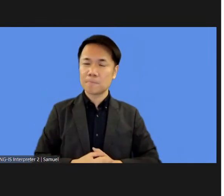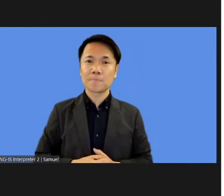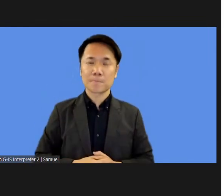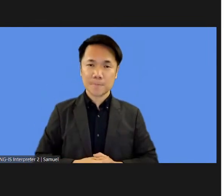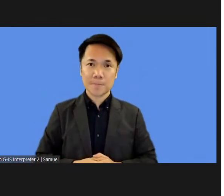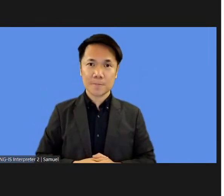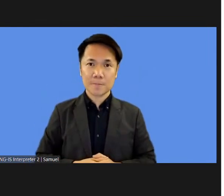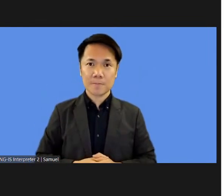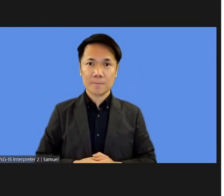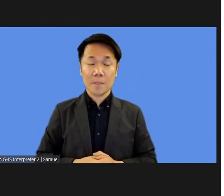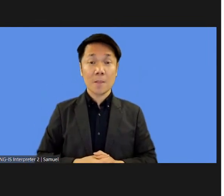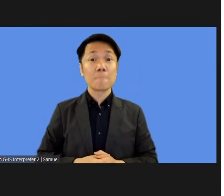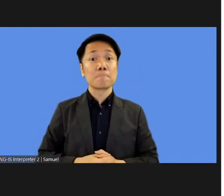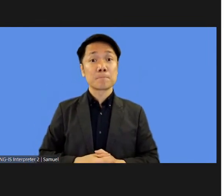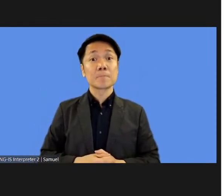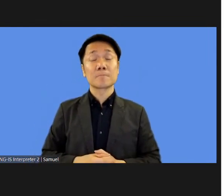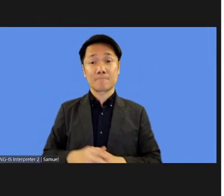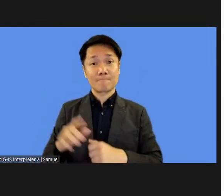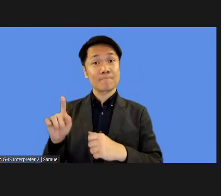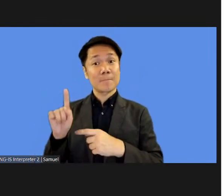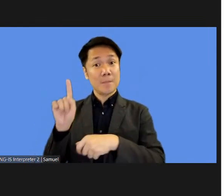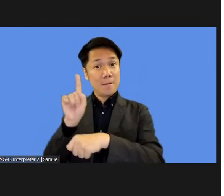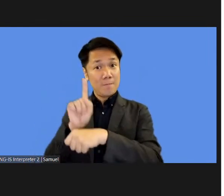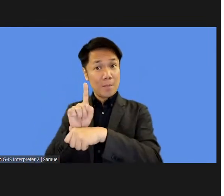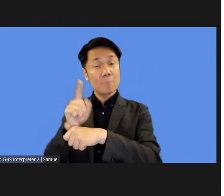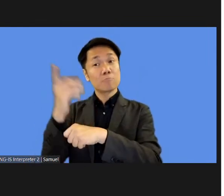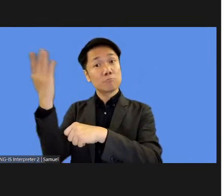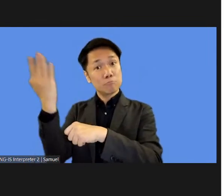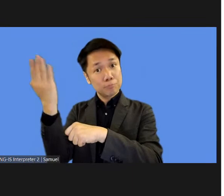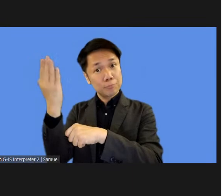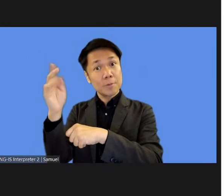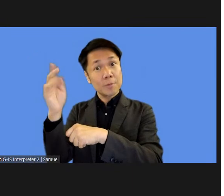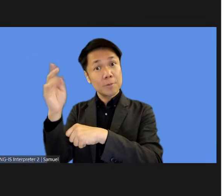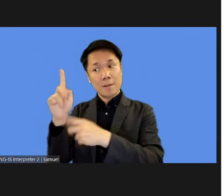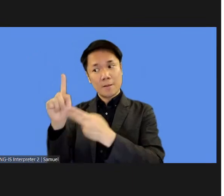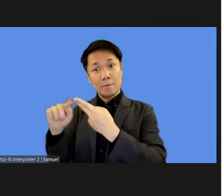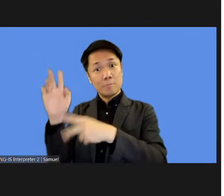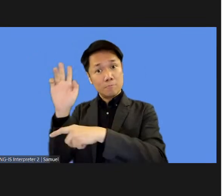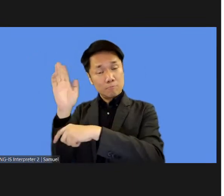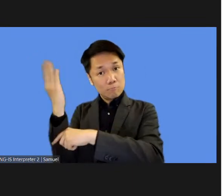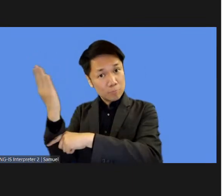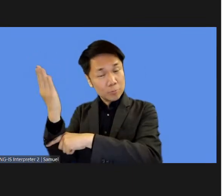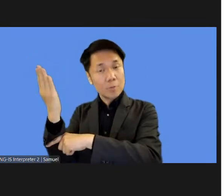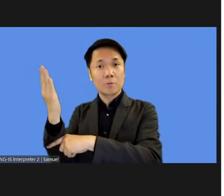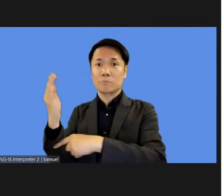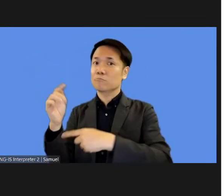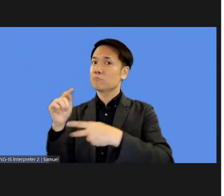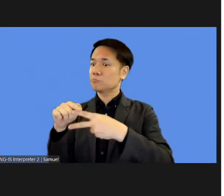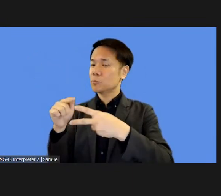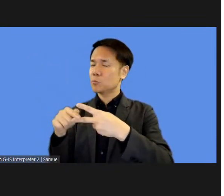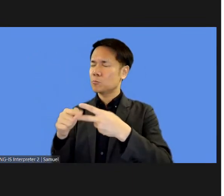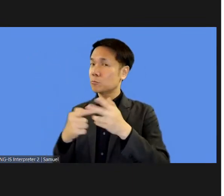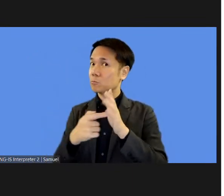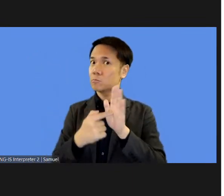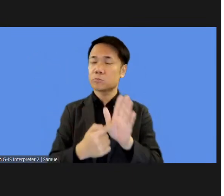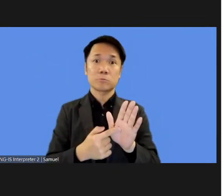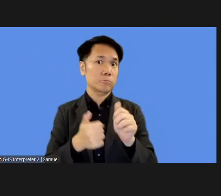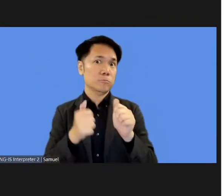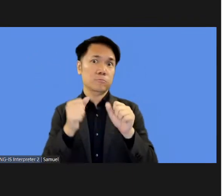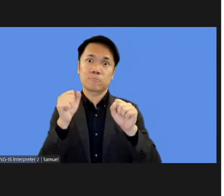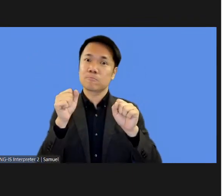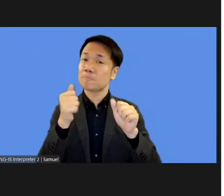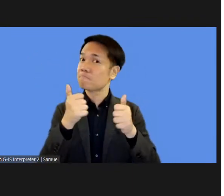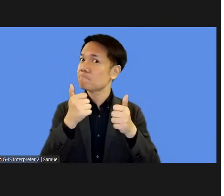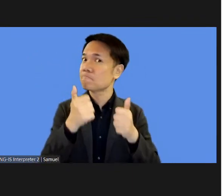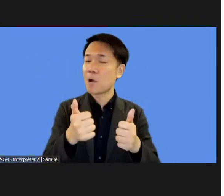of the presentations, the strong leadership of the government of Niger. And I think it's important that we recognize that as